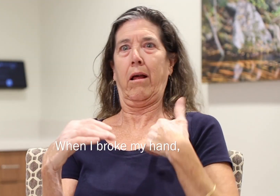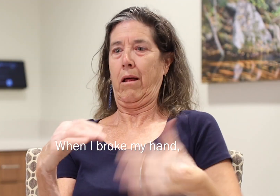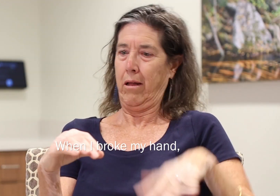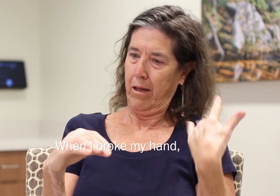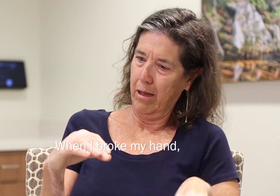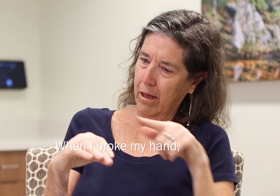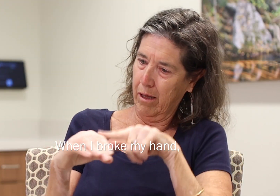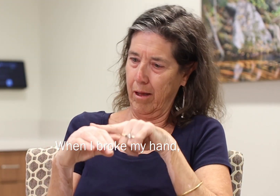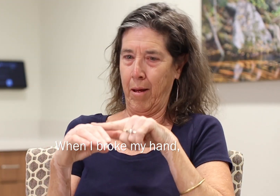when I broke my hand,